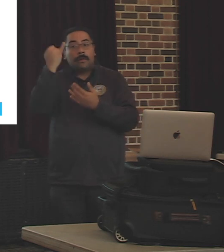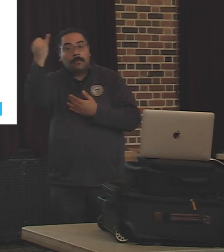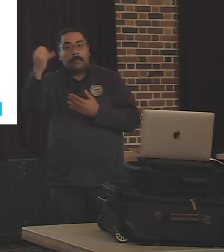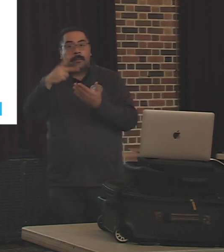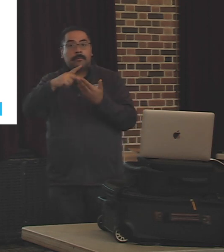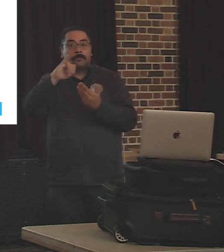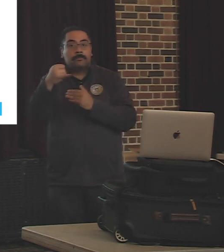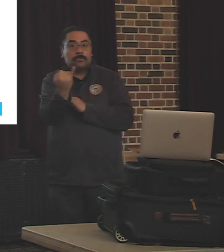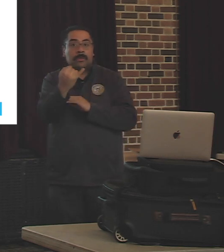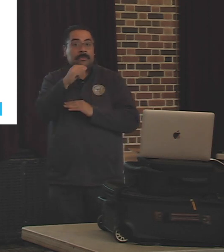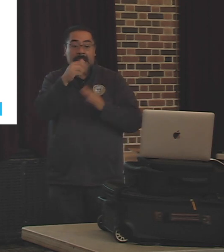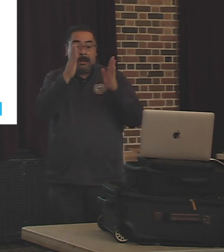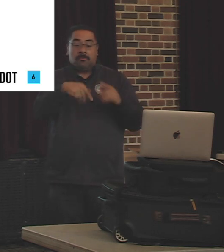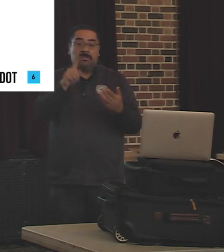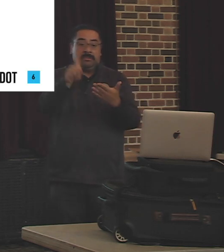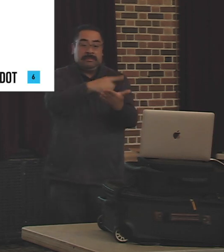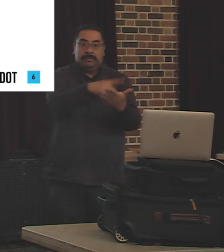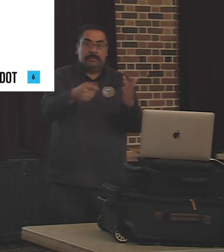individuals. Next one.